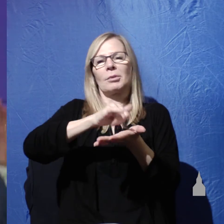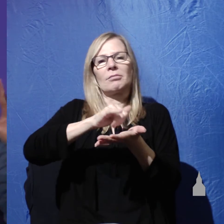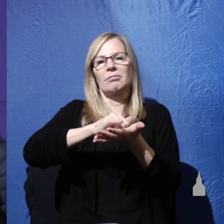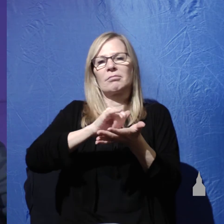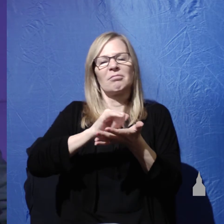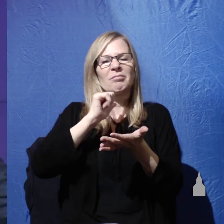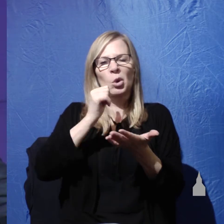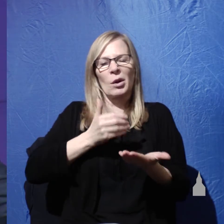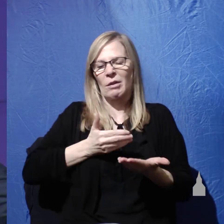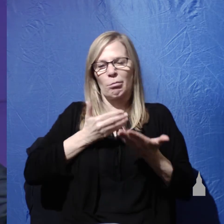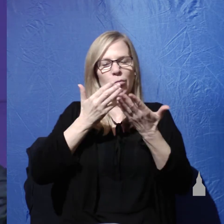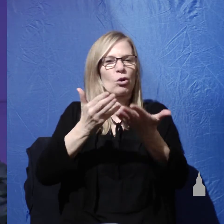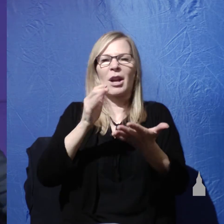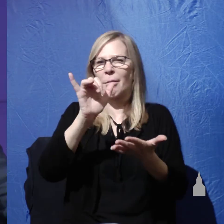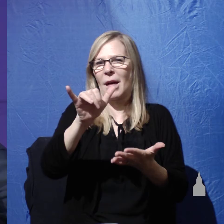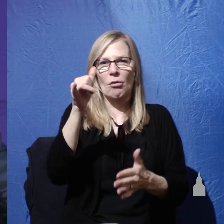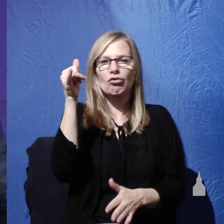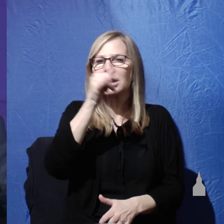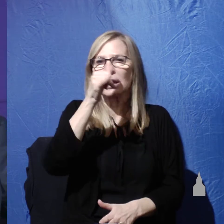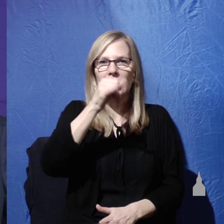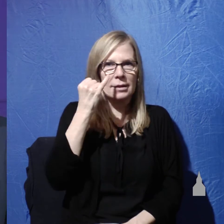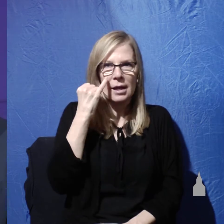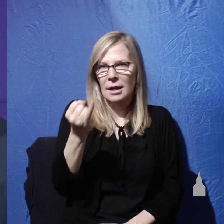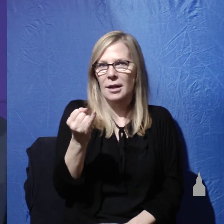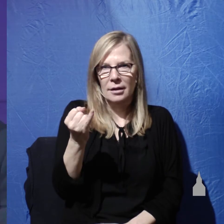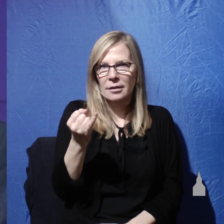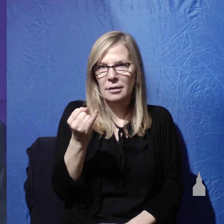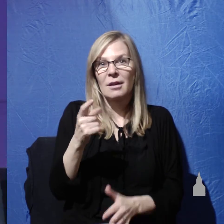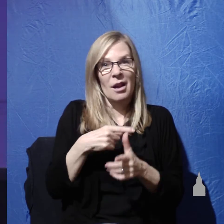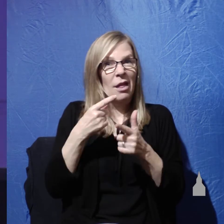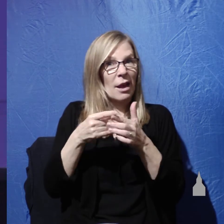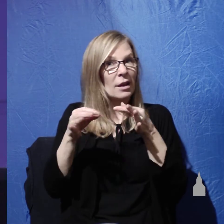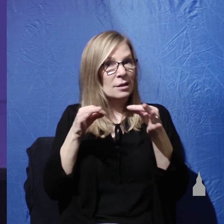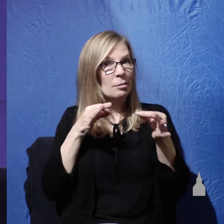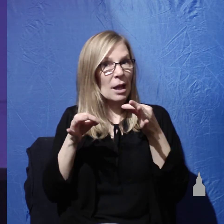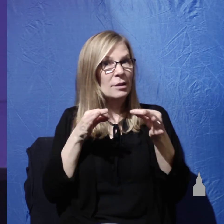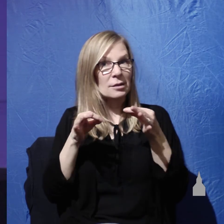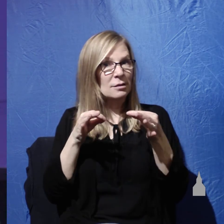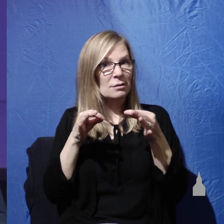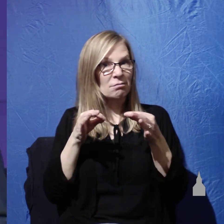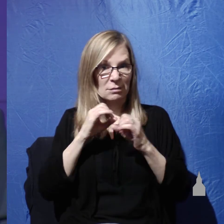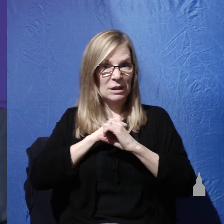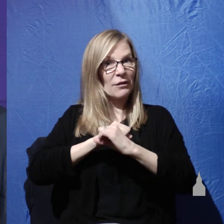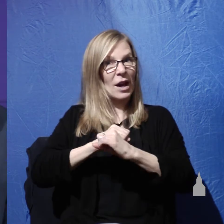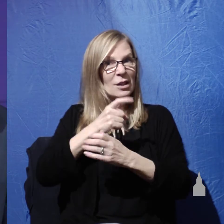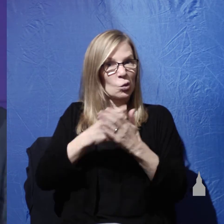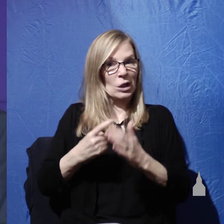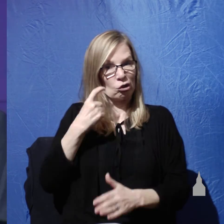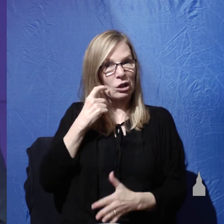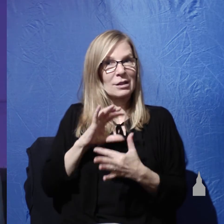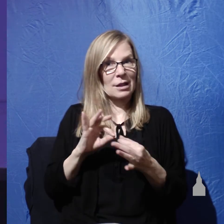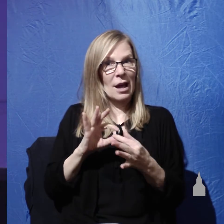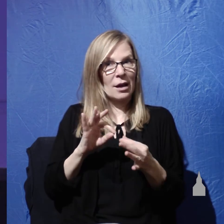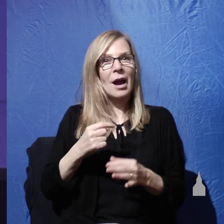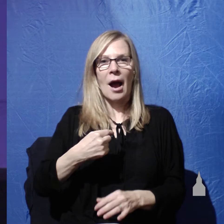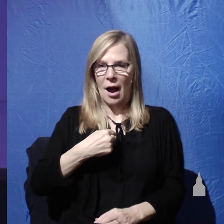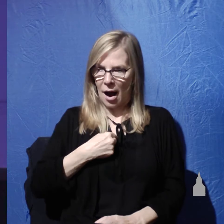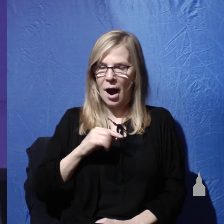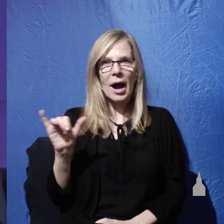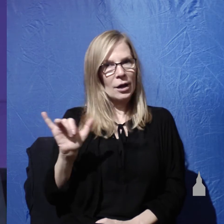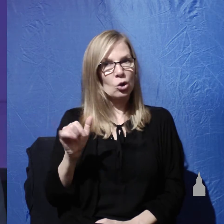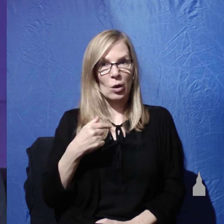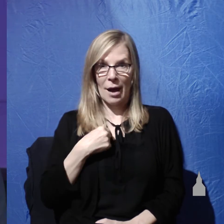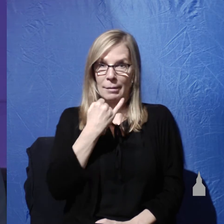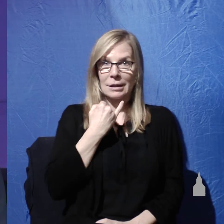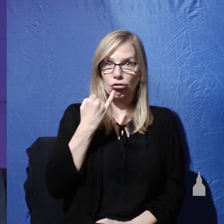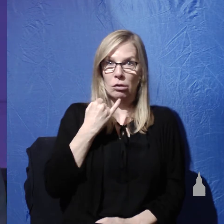Don't even bring up something so preposterous as that. And then he explains, and he defends what he's just said. For I too am